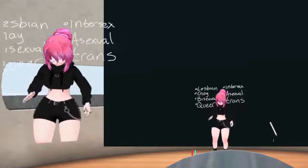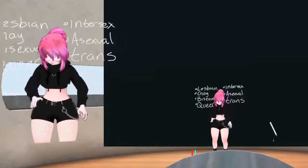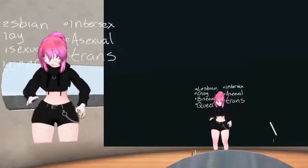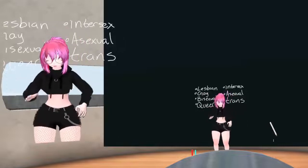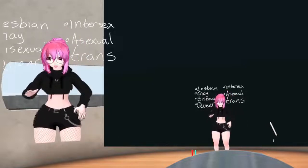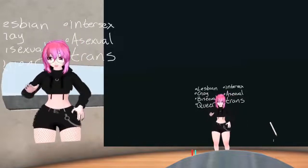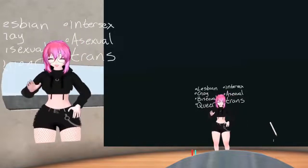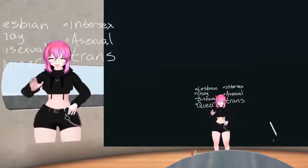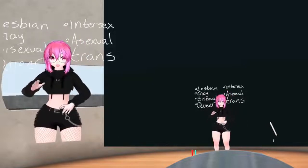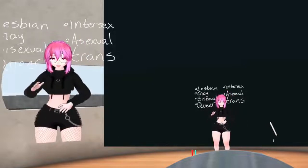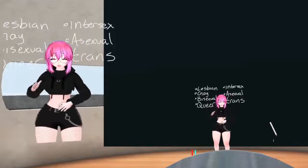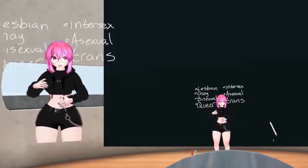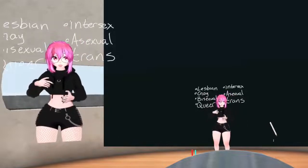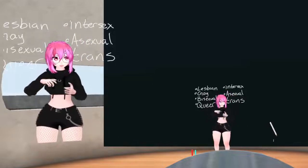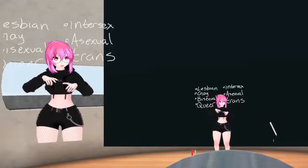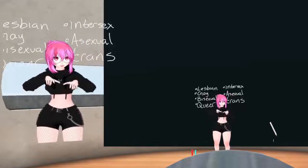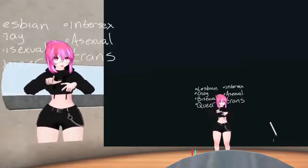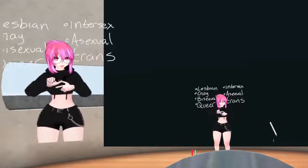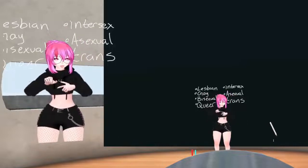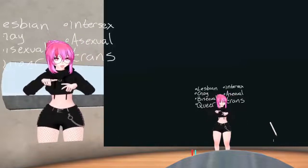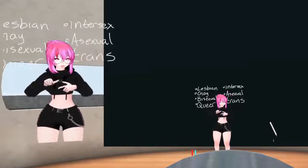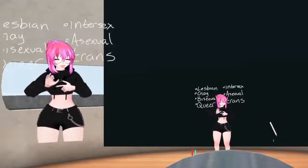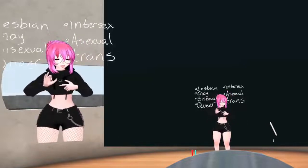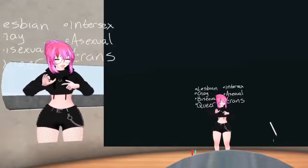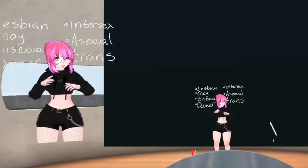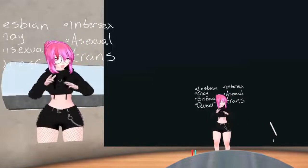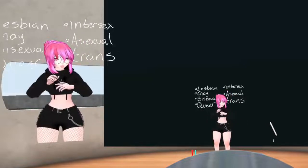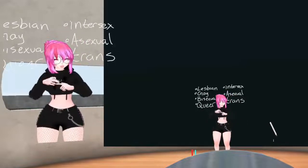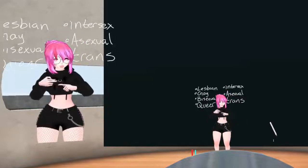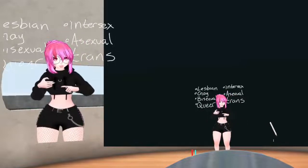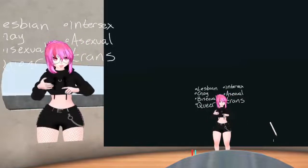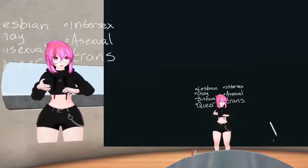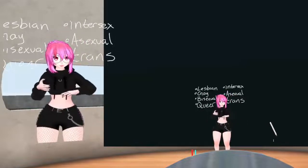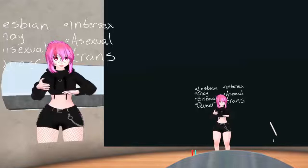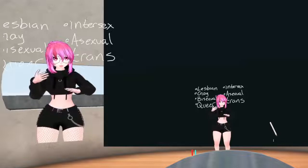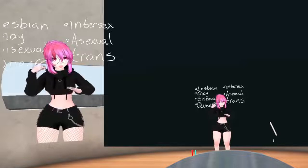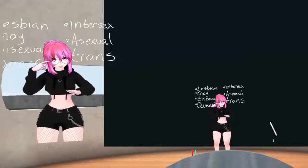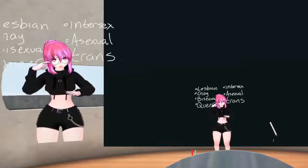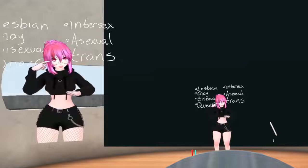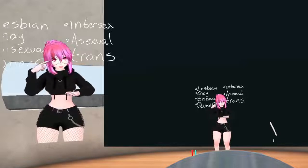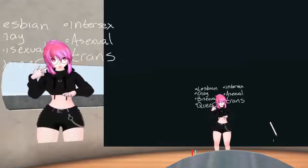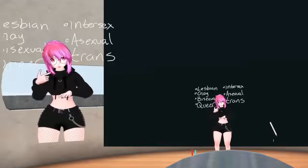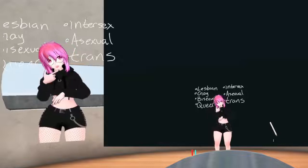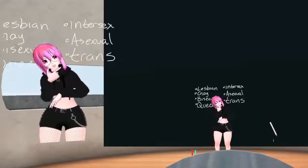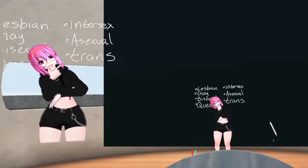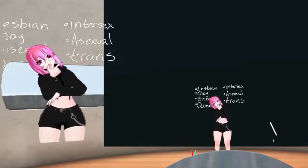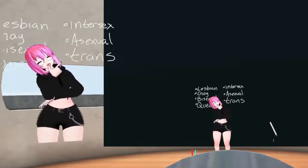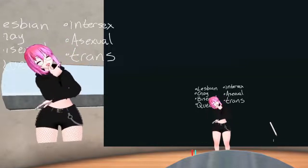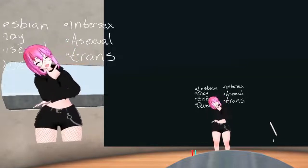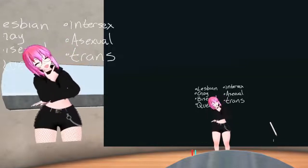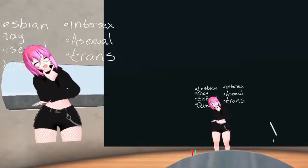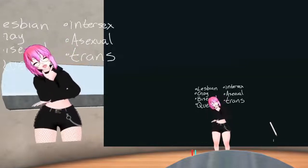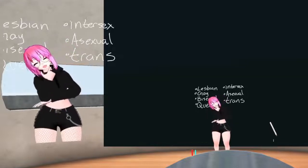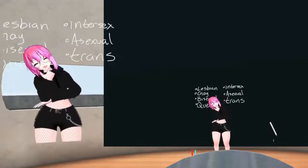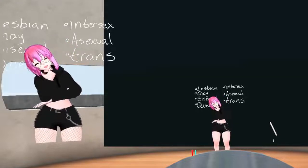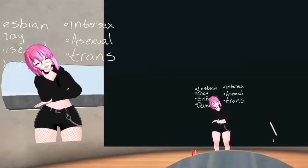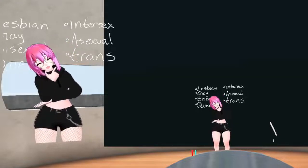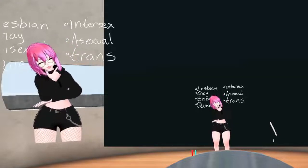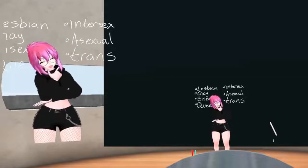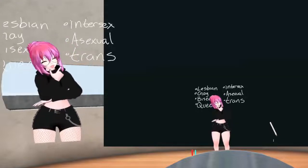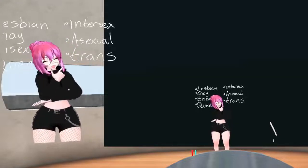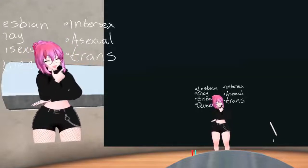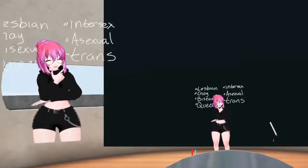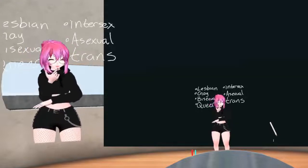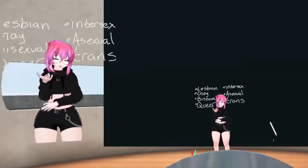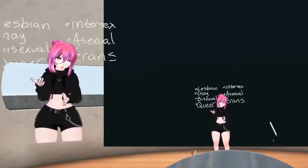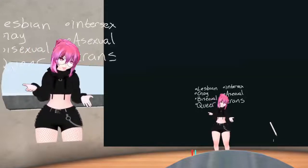that one first? So it kind of looks like. Have you seen that like emoji of the person thinking, and they're kind of like, huh? You